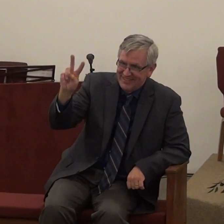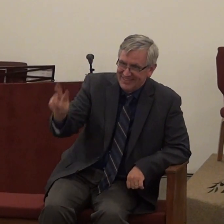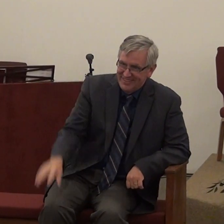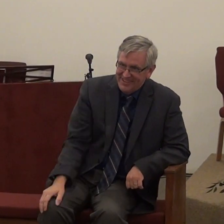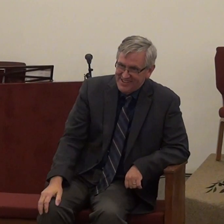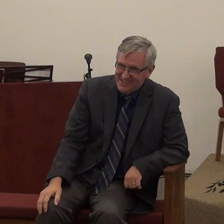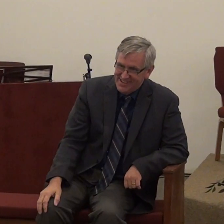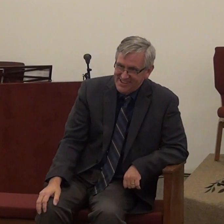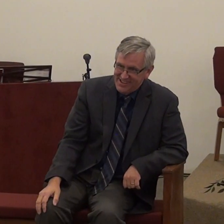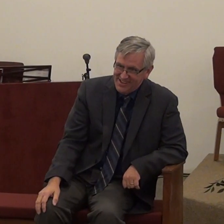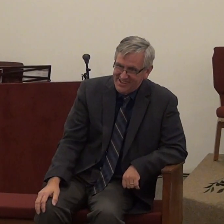HGTV.